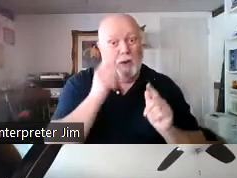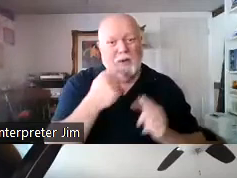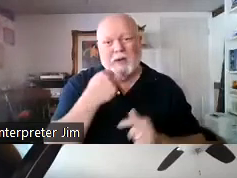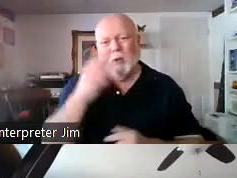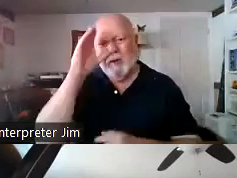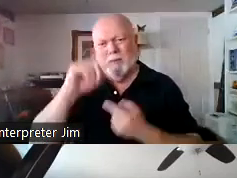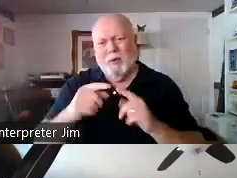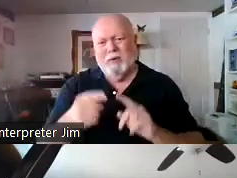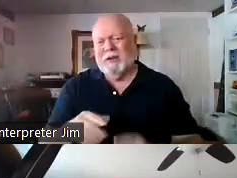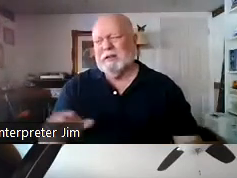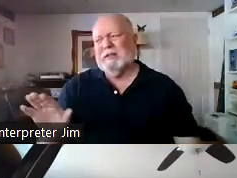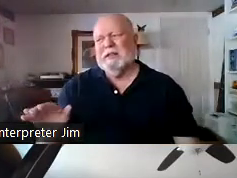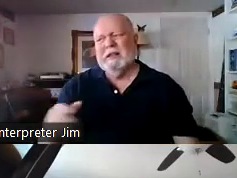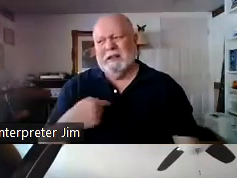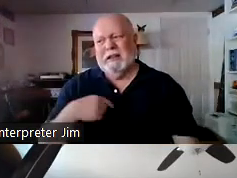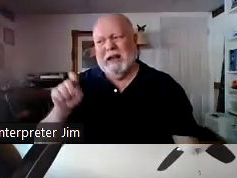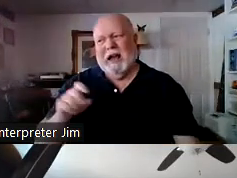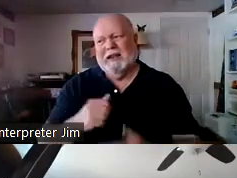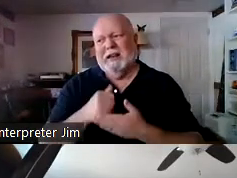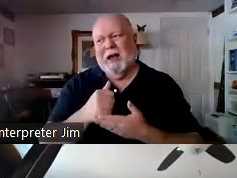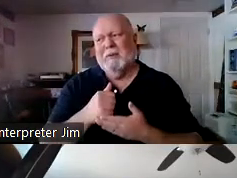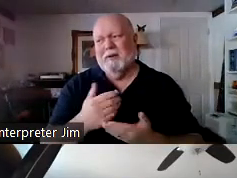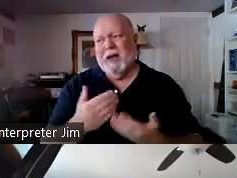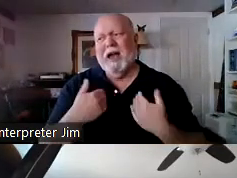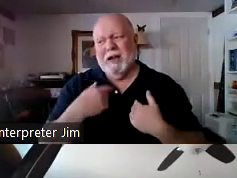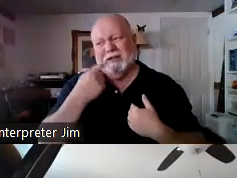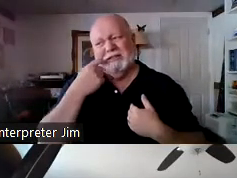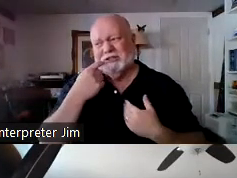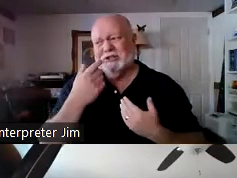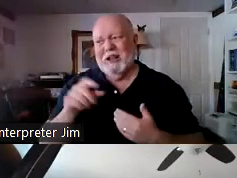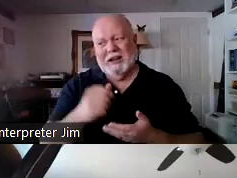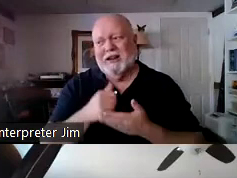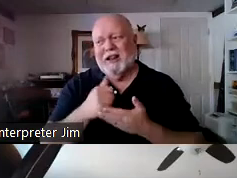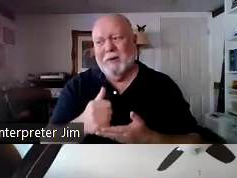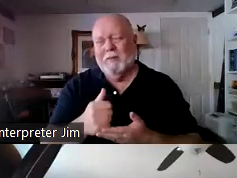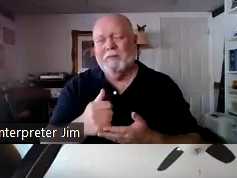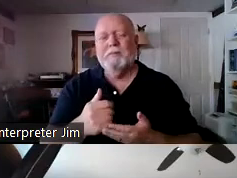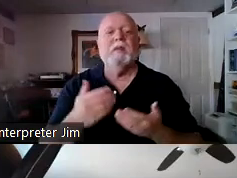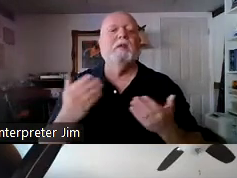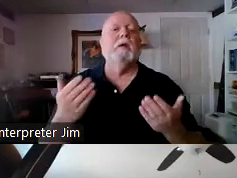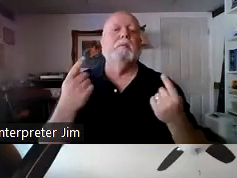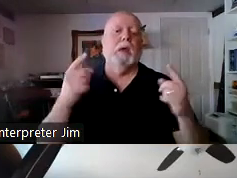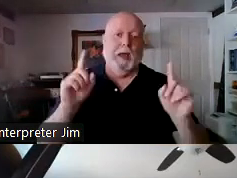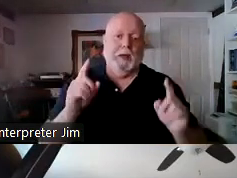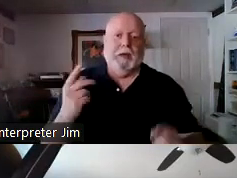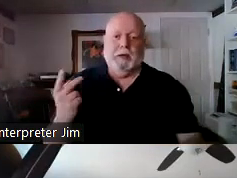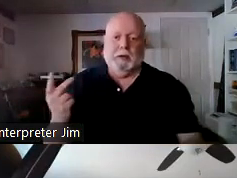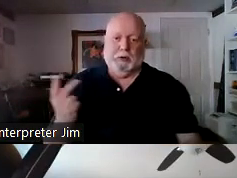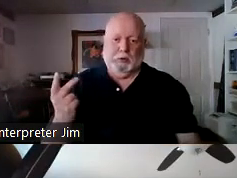the help of getting rid of this addiction. And so that's when we went to the Center for Problem Gambling